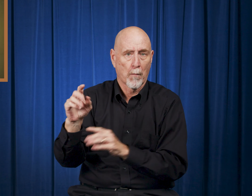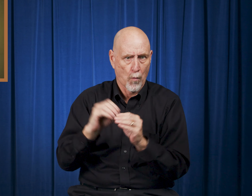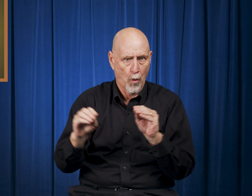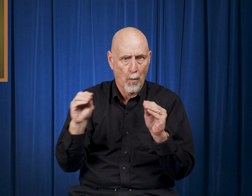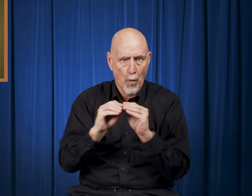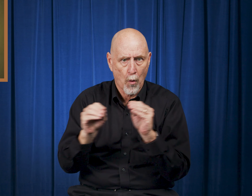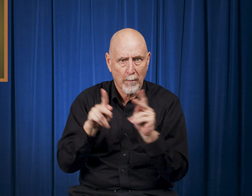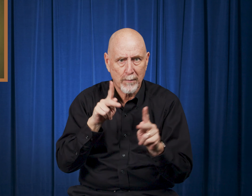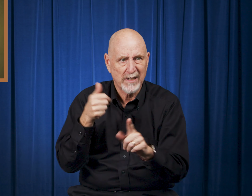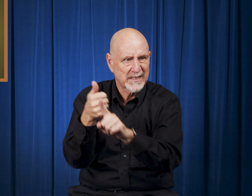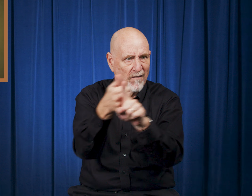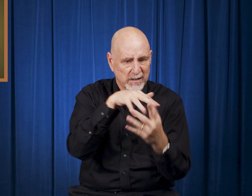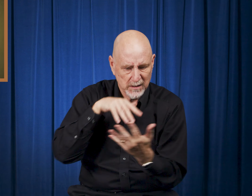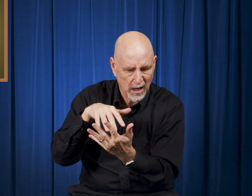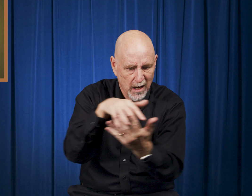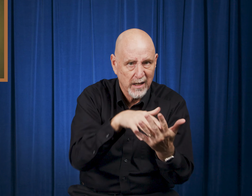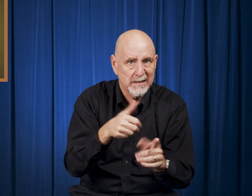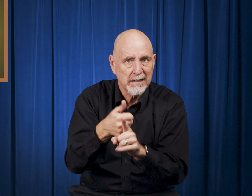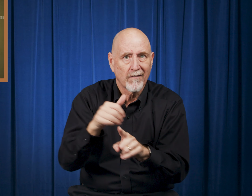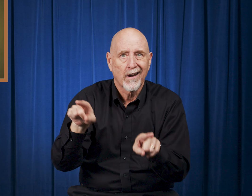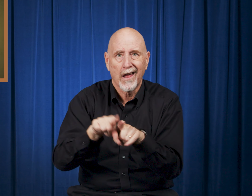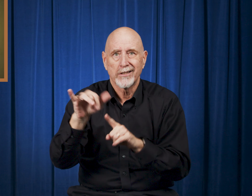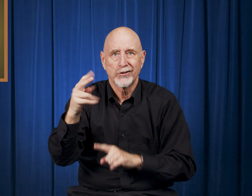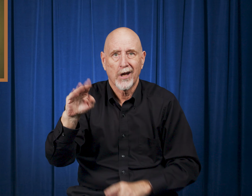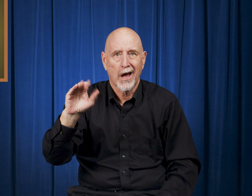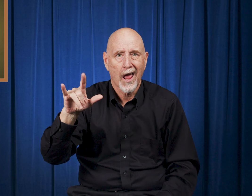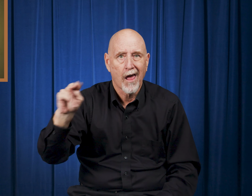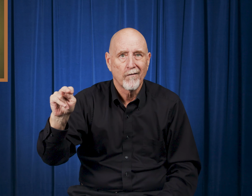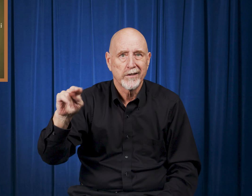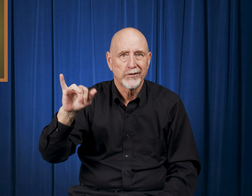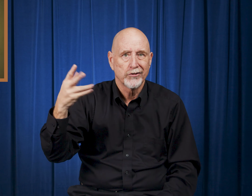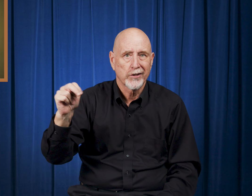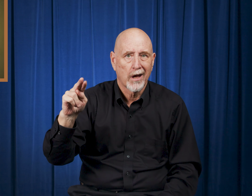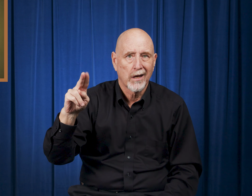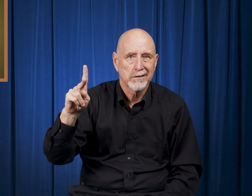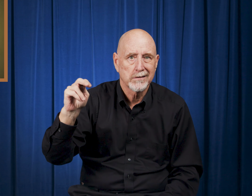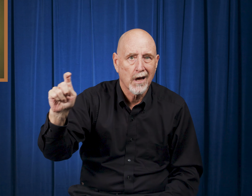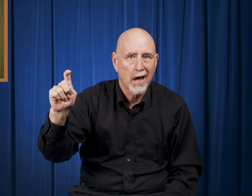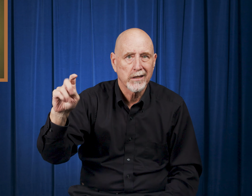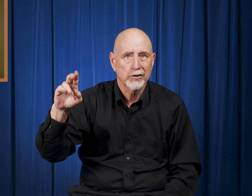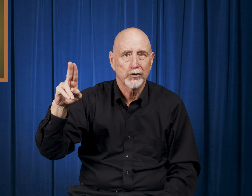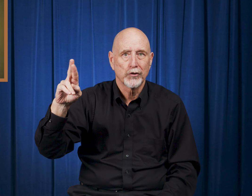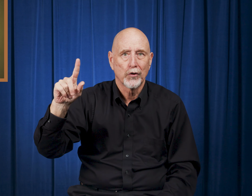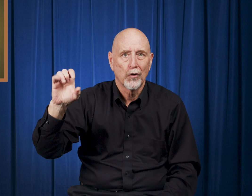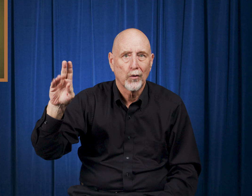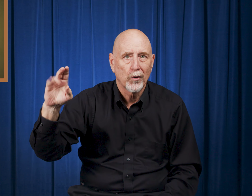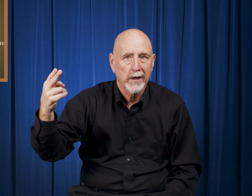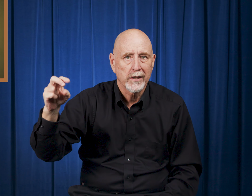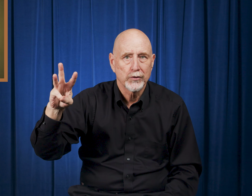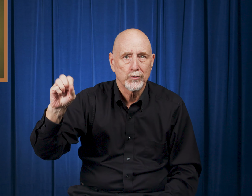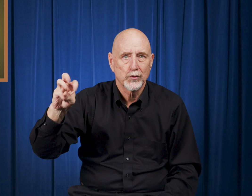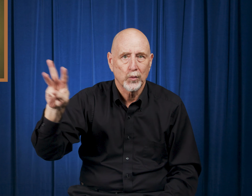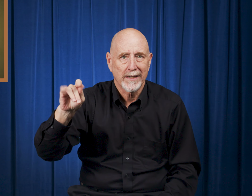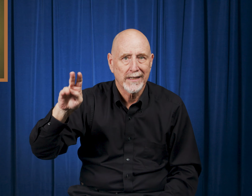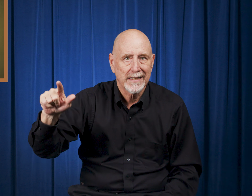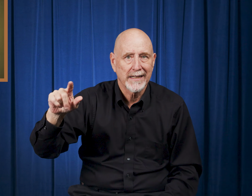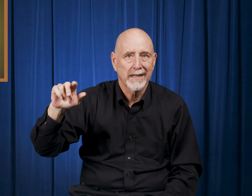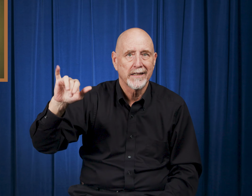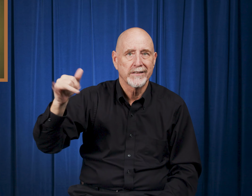the Bible on their own, people like John Calvin and John Knox, Ulrich Zwingli, Jan Hus, and